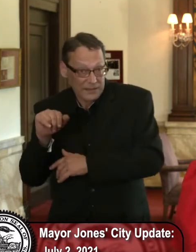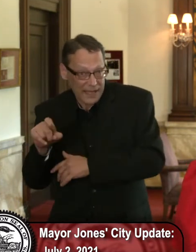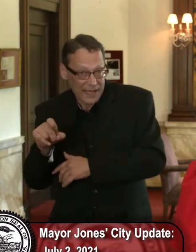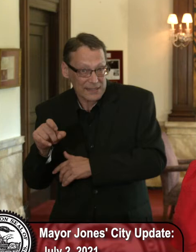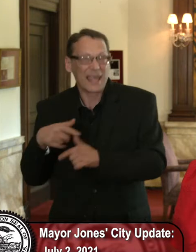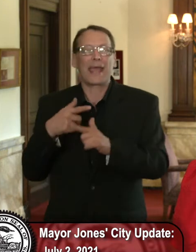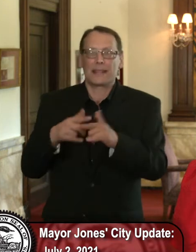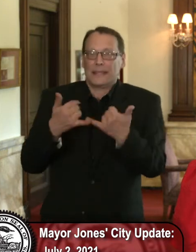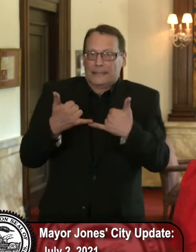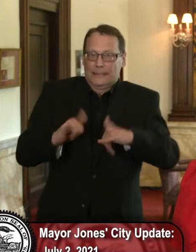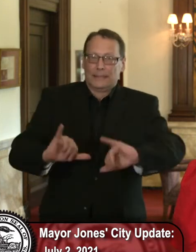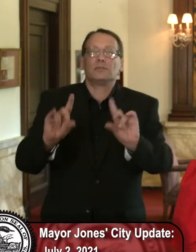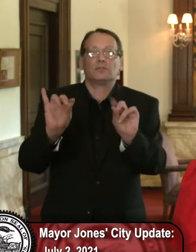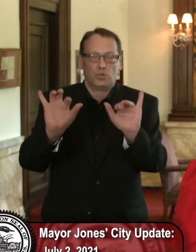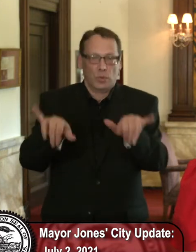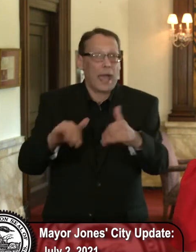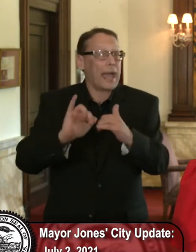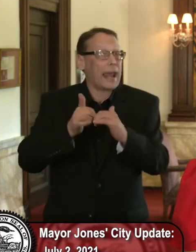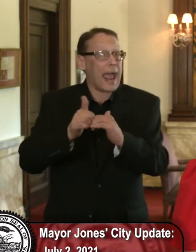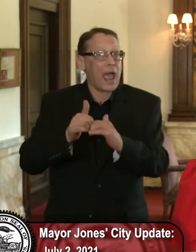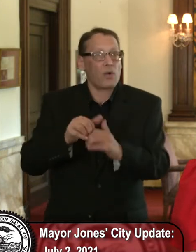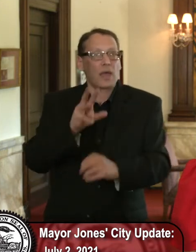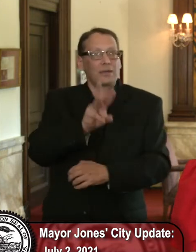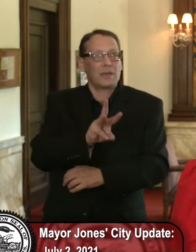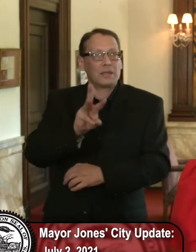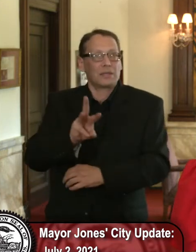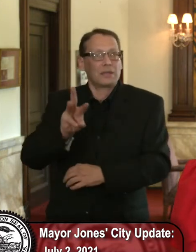2019, you can still get the benefits. Visit